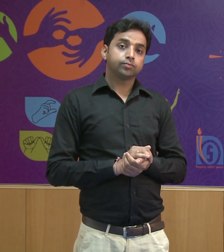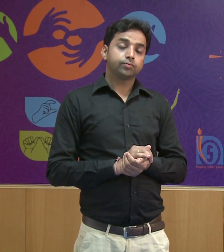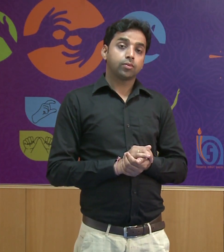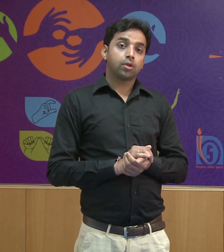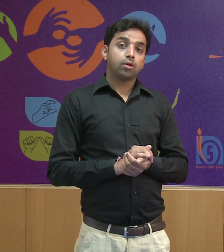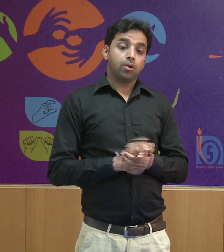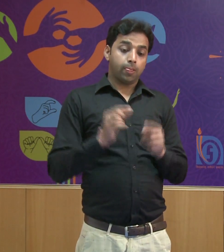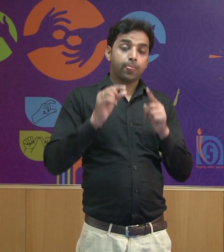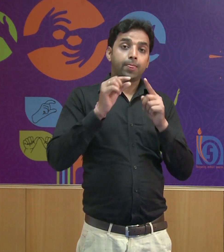Prayagraj,